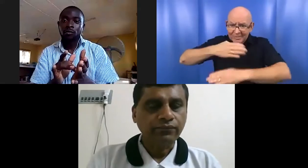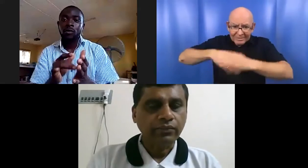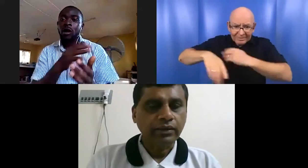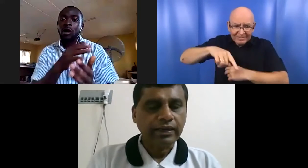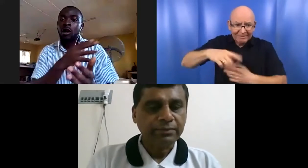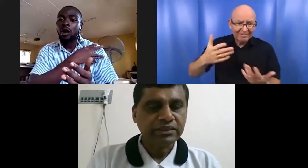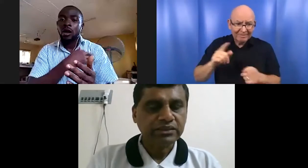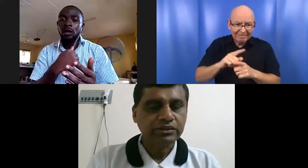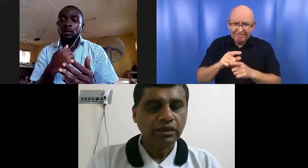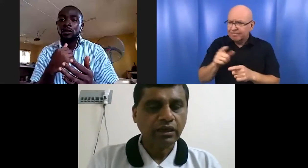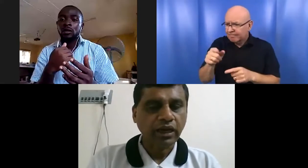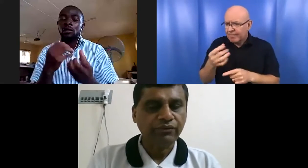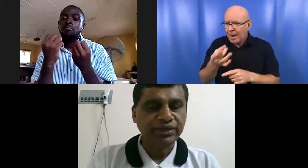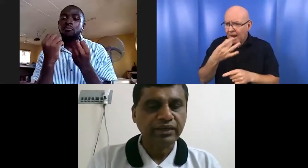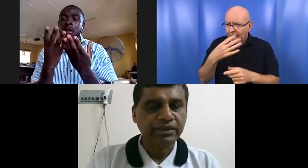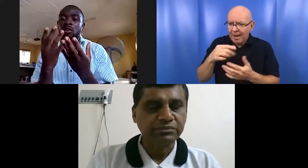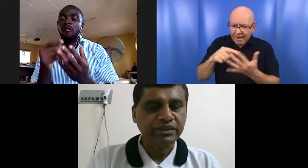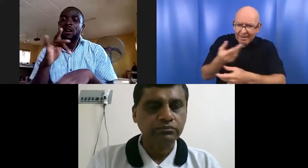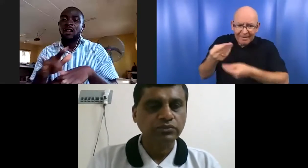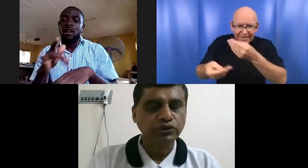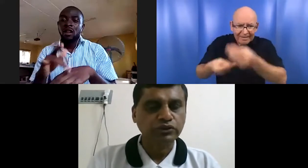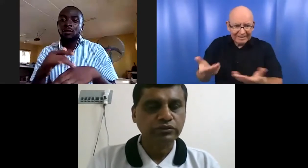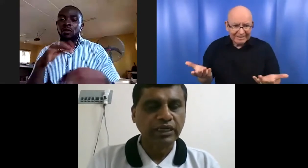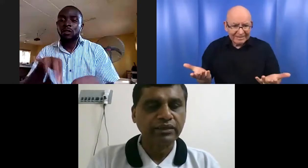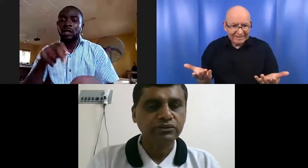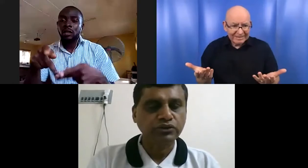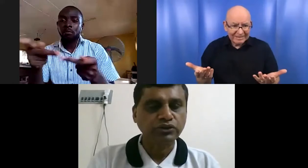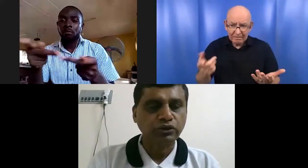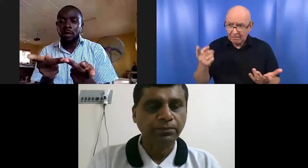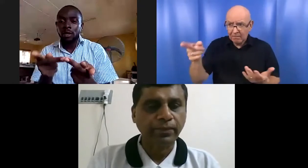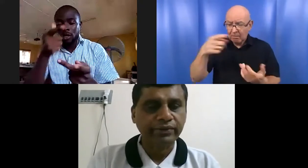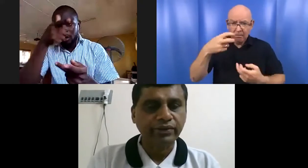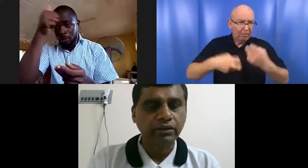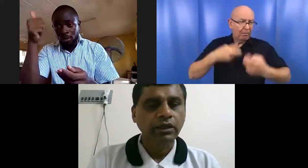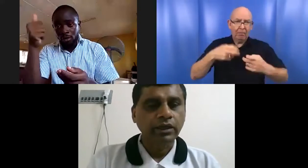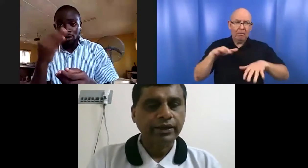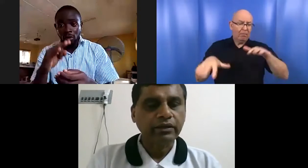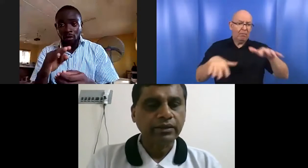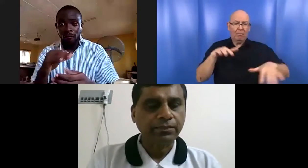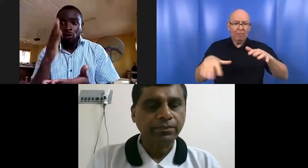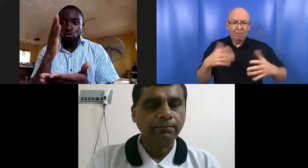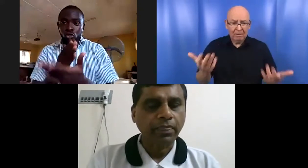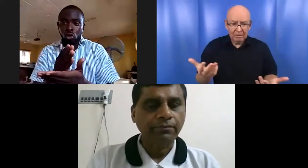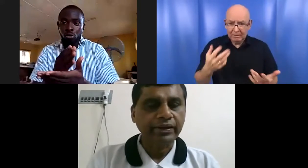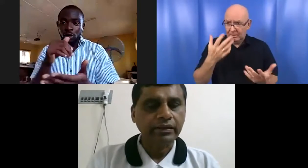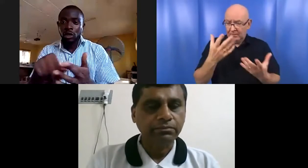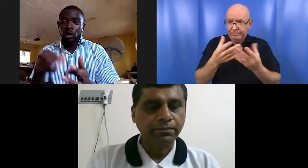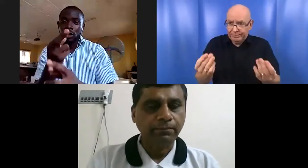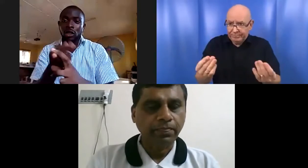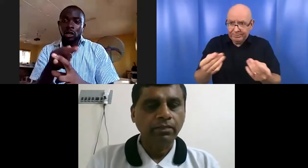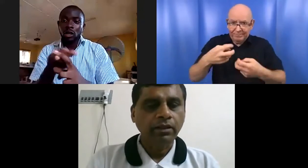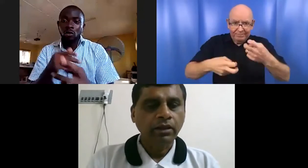lot of lapses have taken place because of the sudden stop in the regular medical